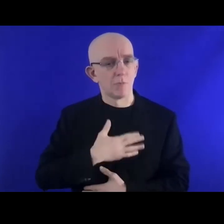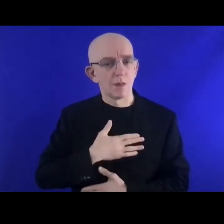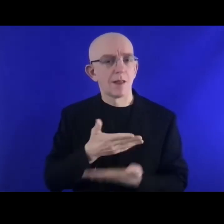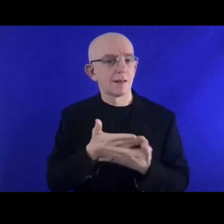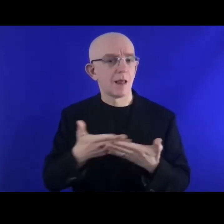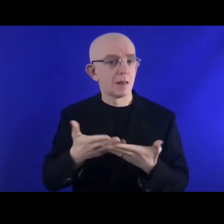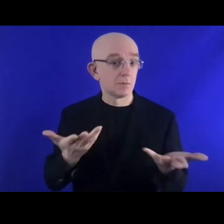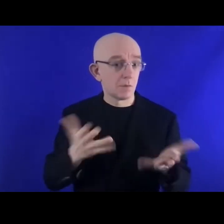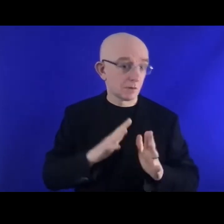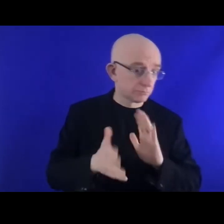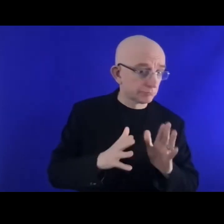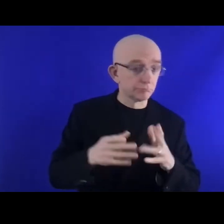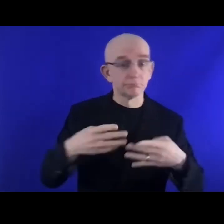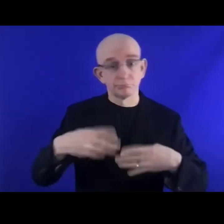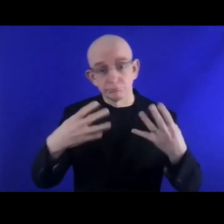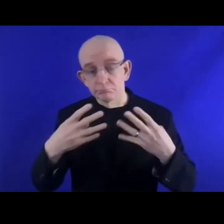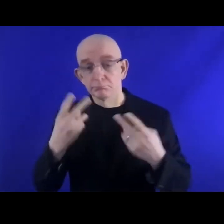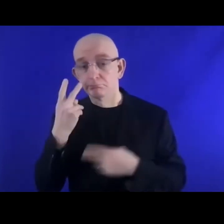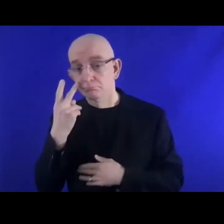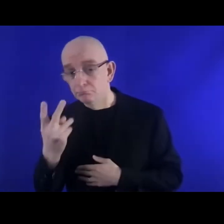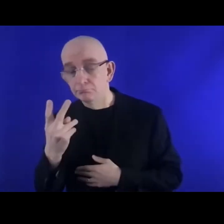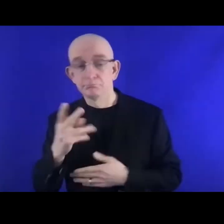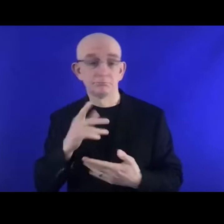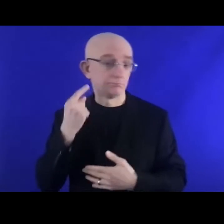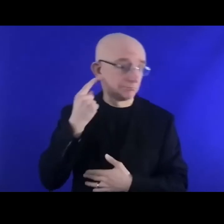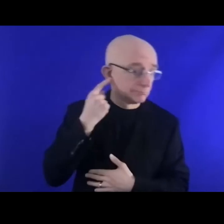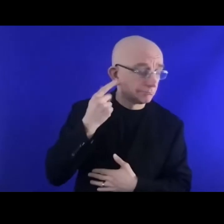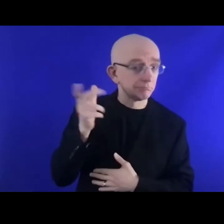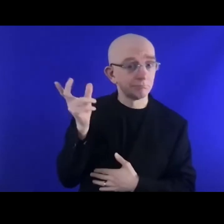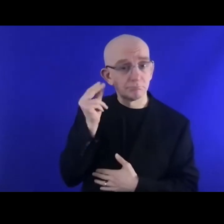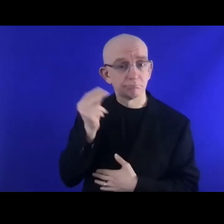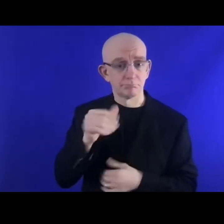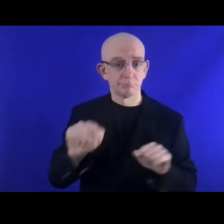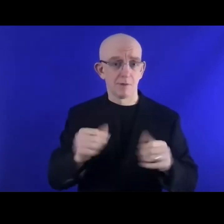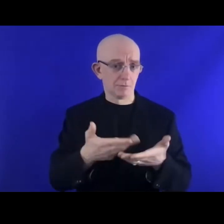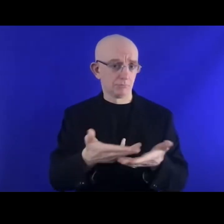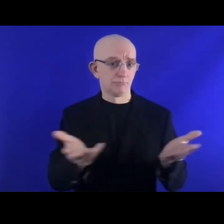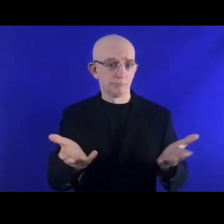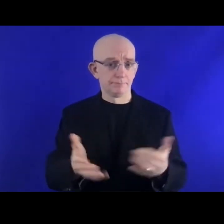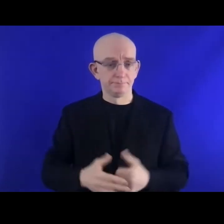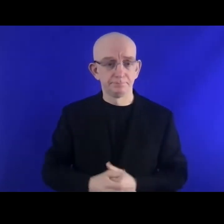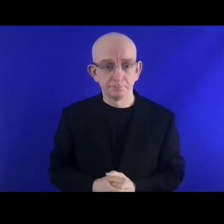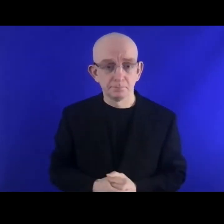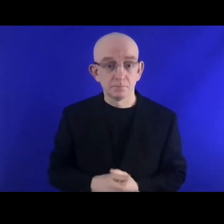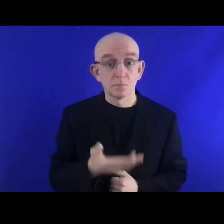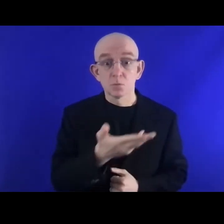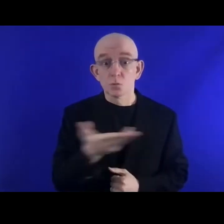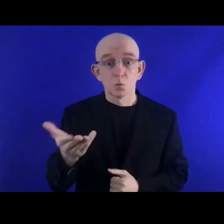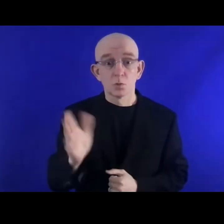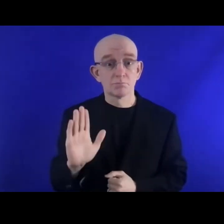If you have any questions for the panelists, please use the option of Q&A